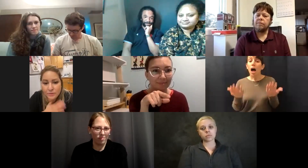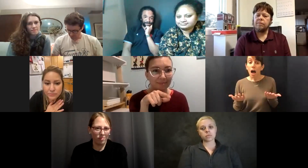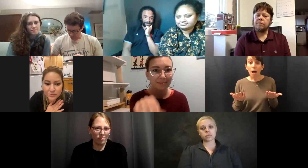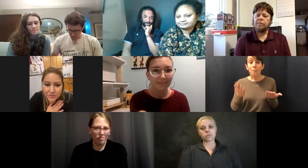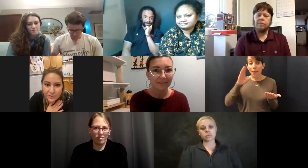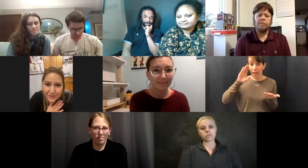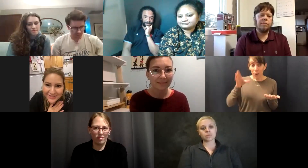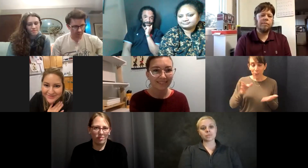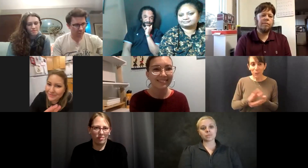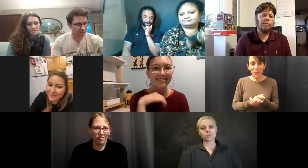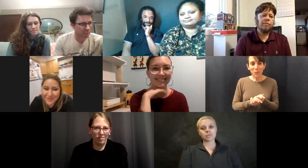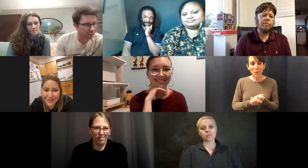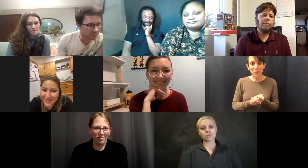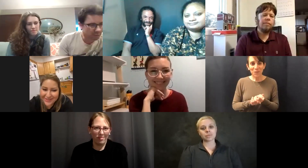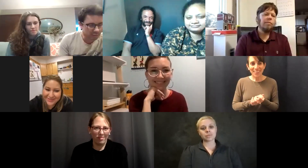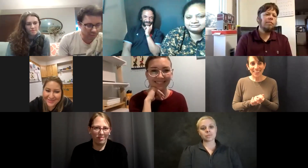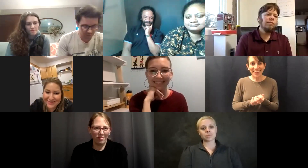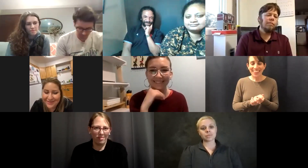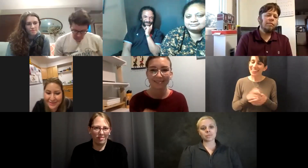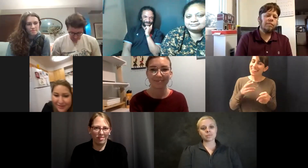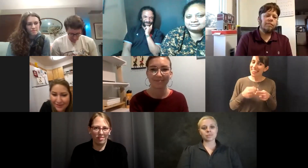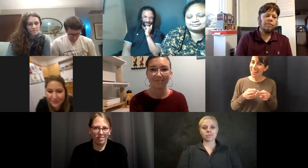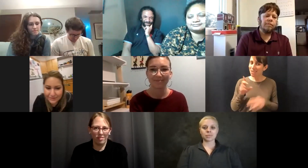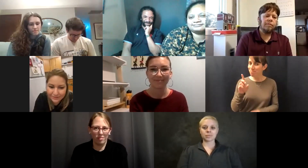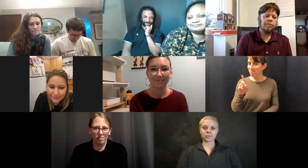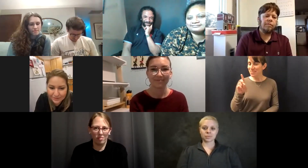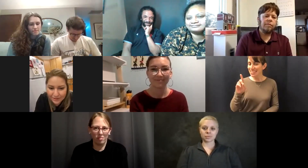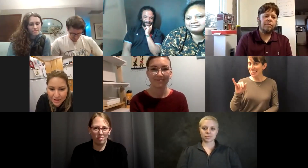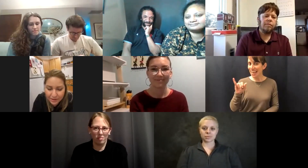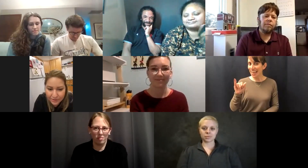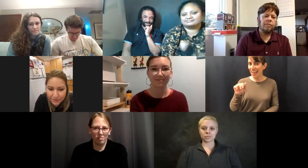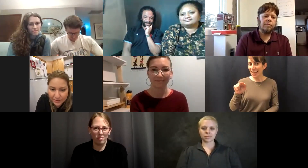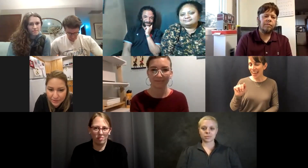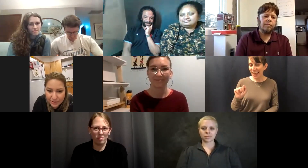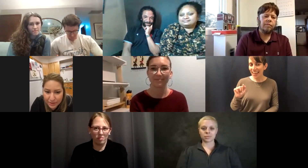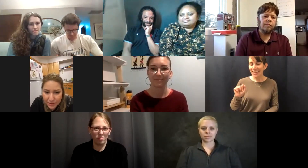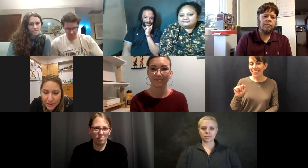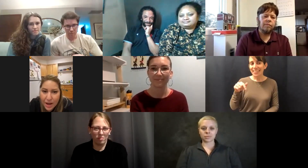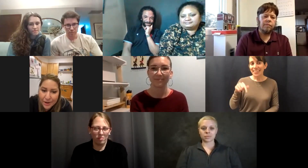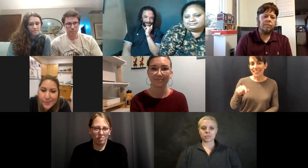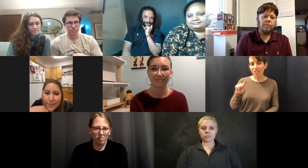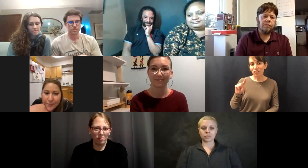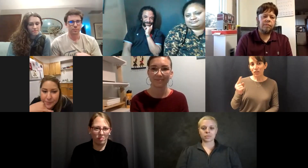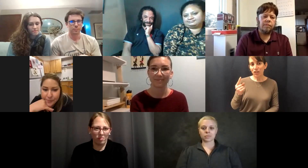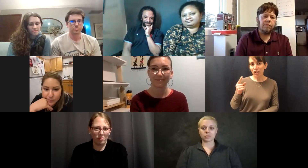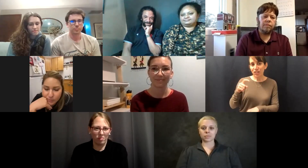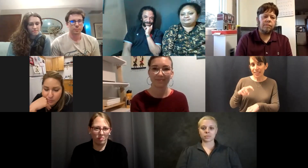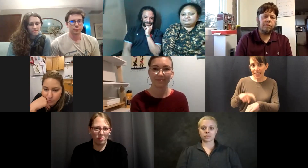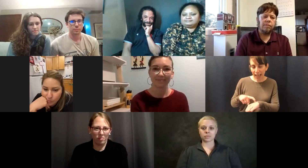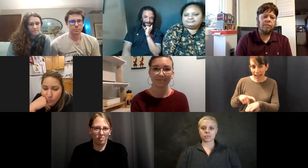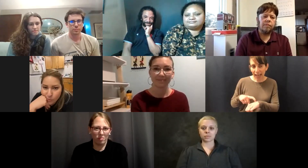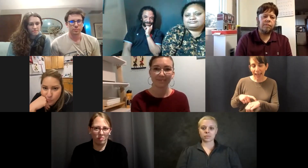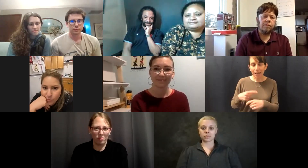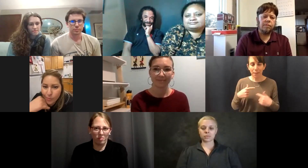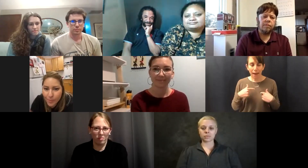Hello, my name is Diana, and it's the first time I am listening